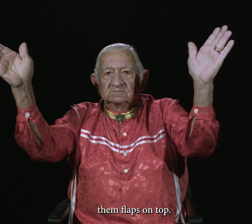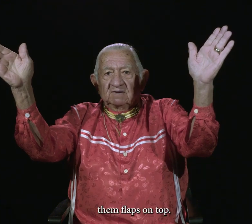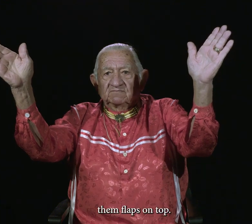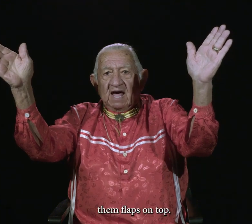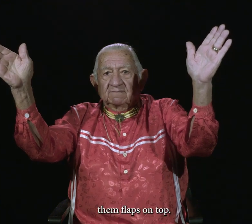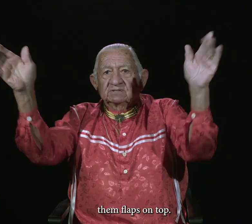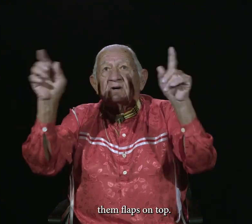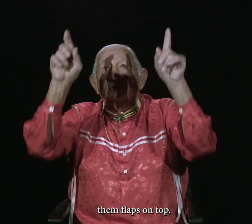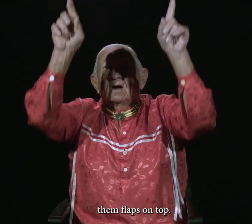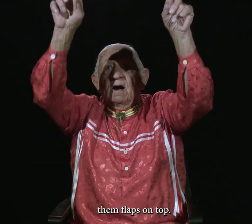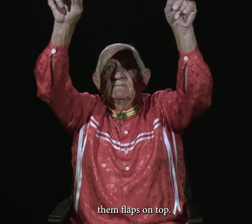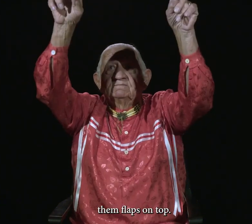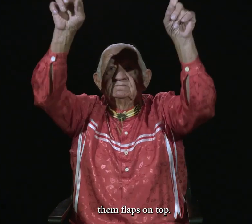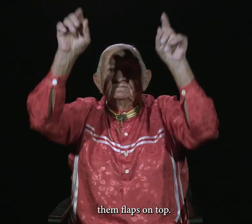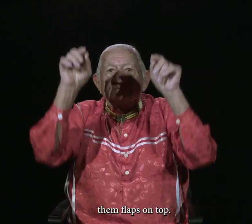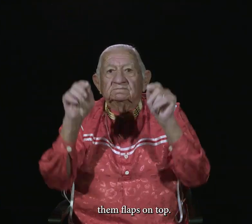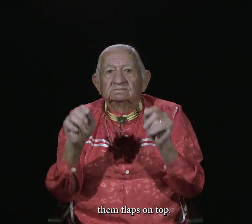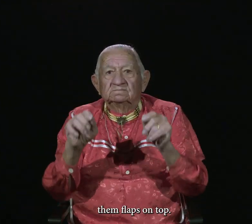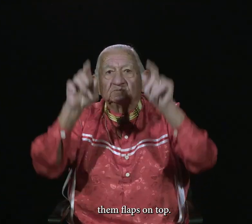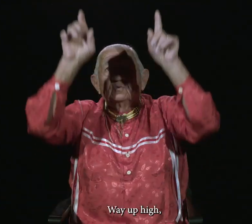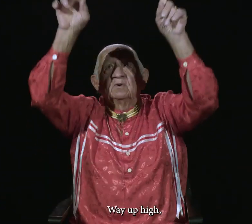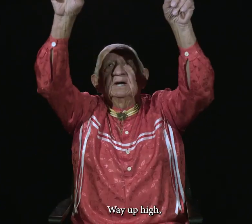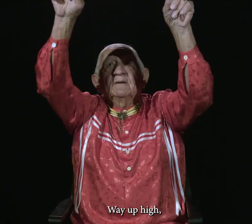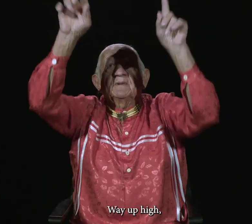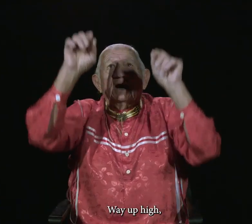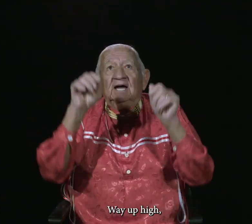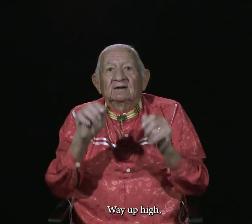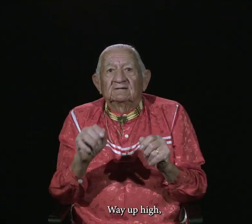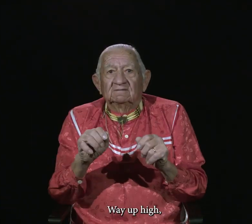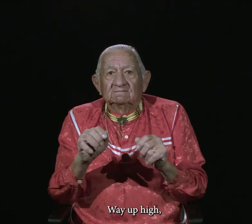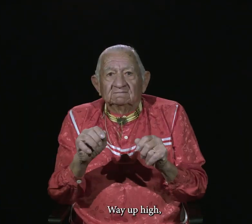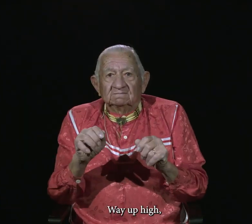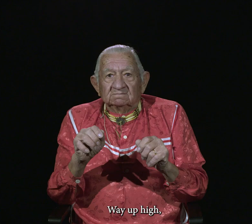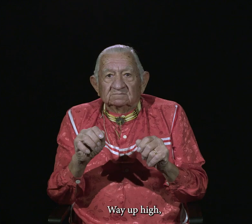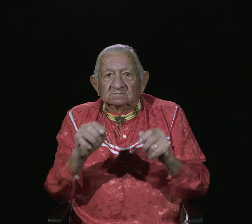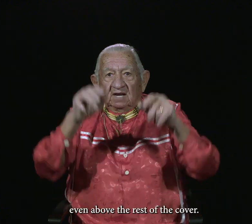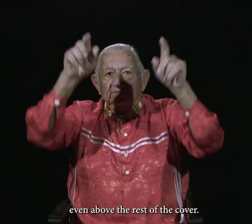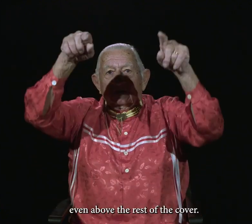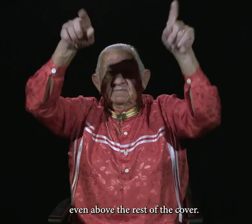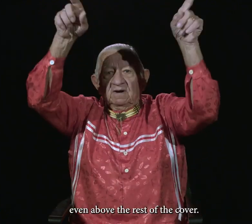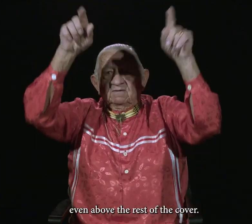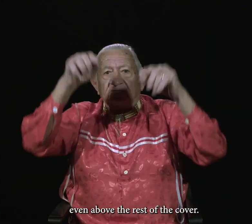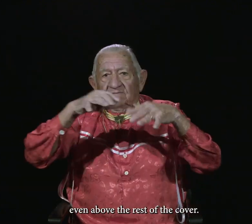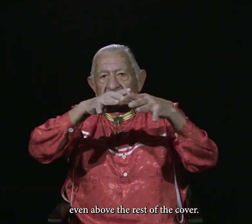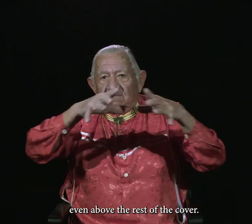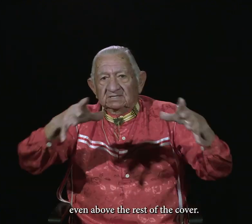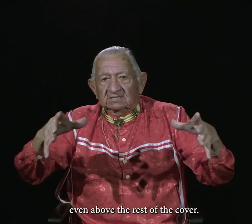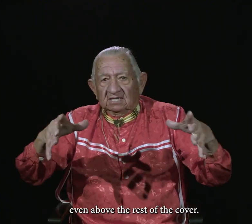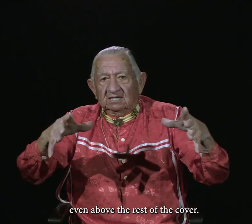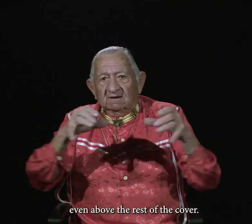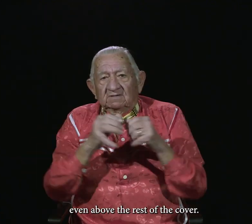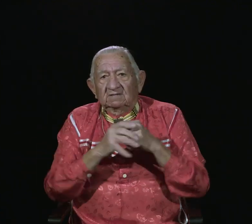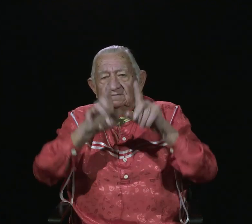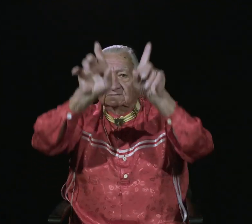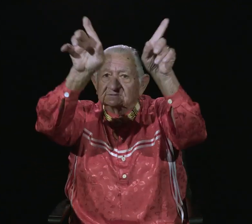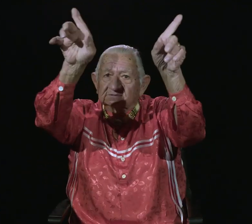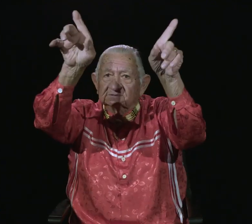Them flaps on top, way up high, even above the rest of the cover.